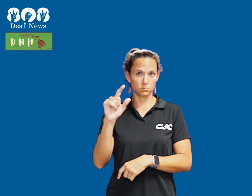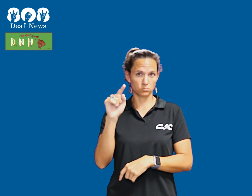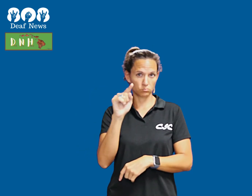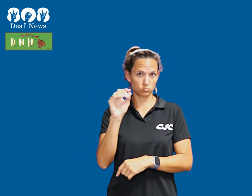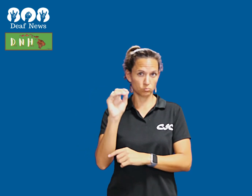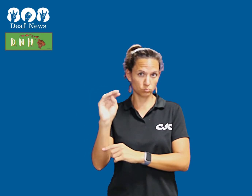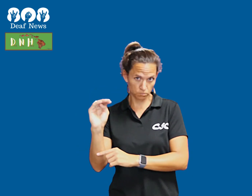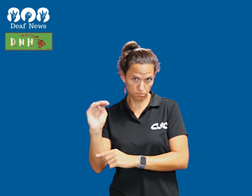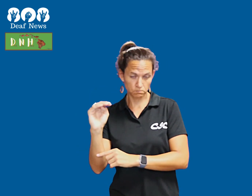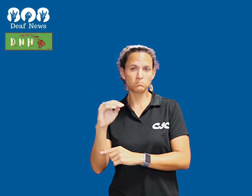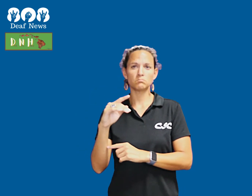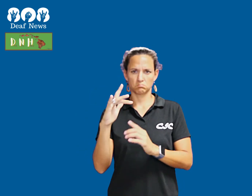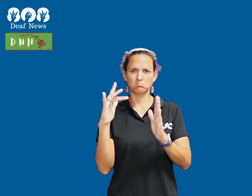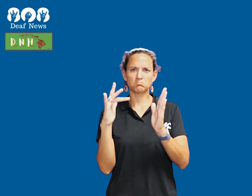Click on the link to register.